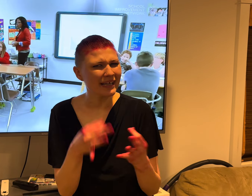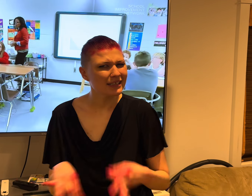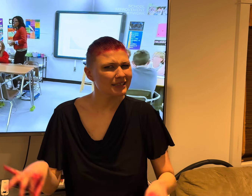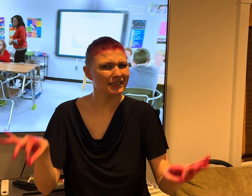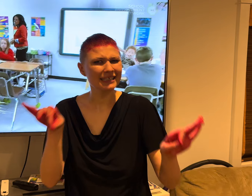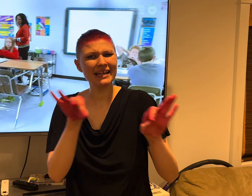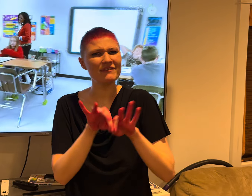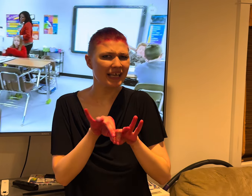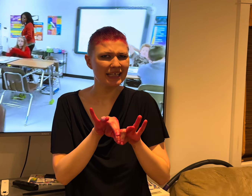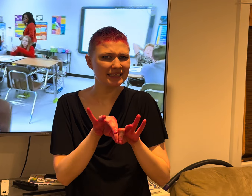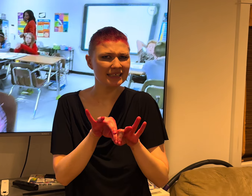so significant?